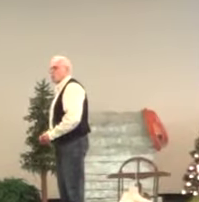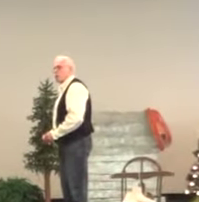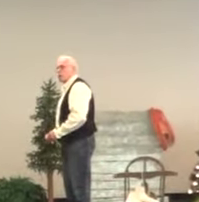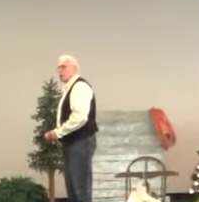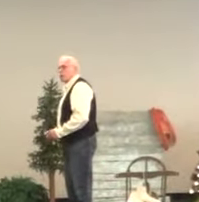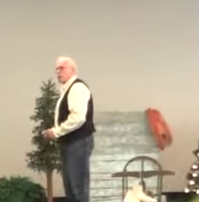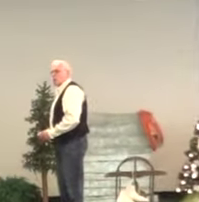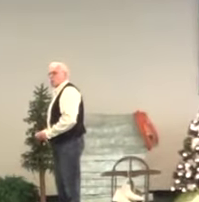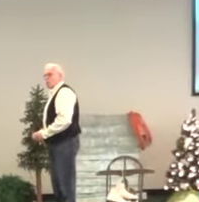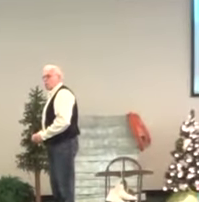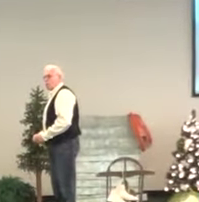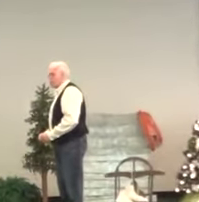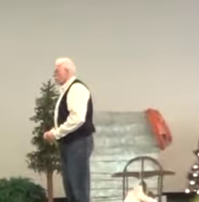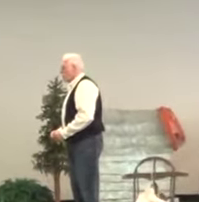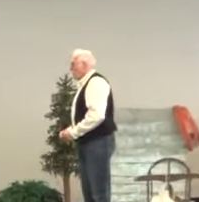morning.